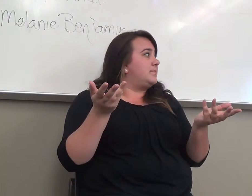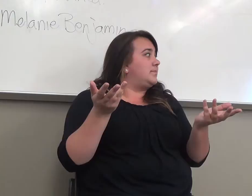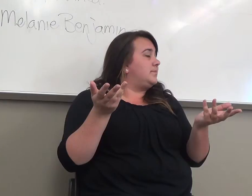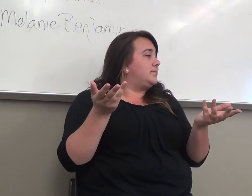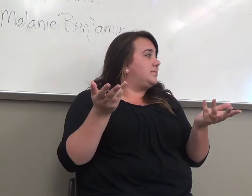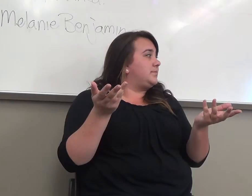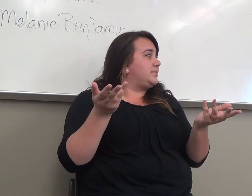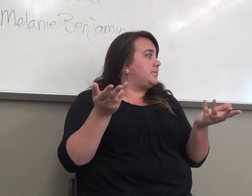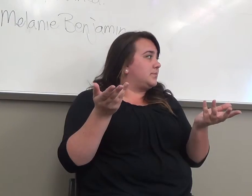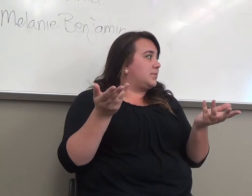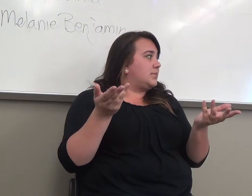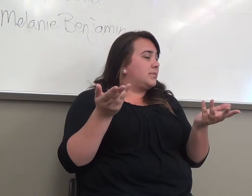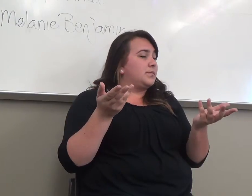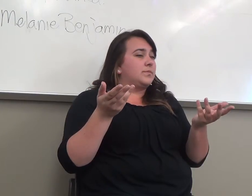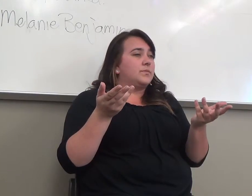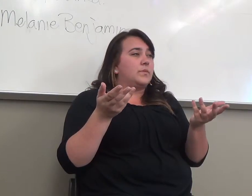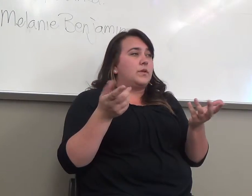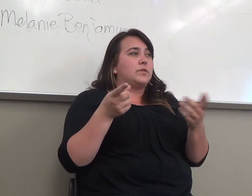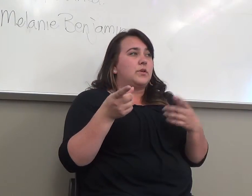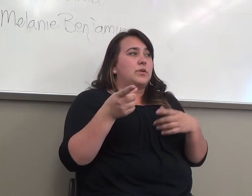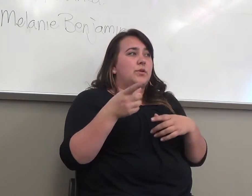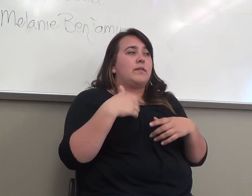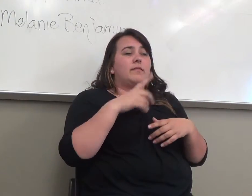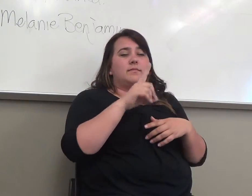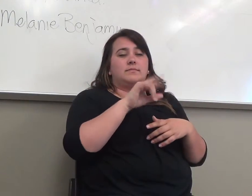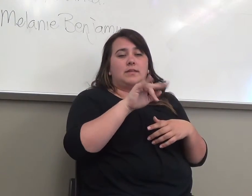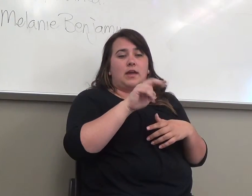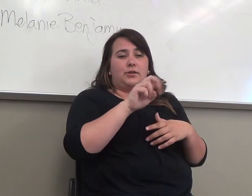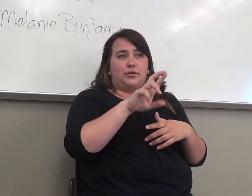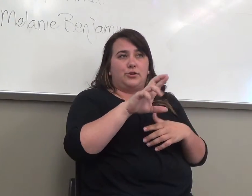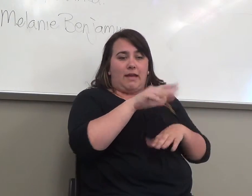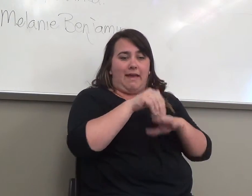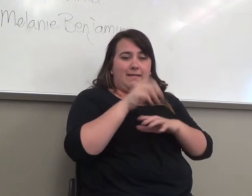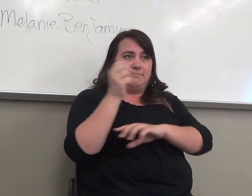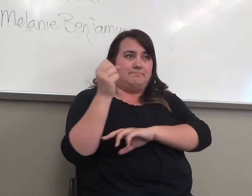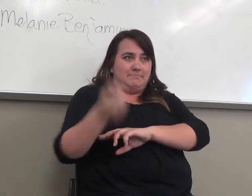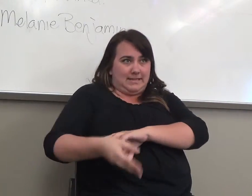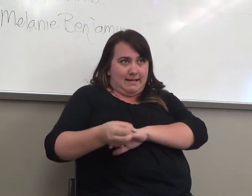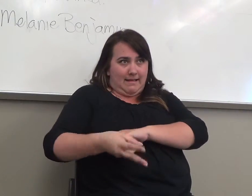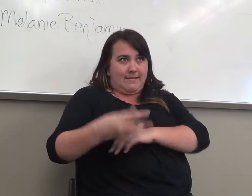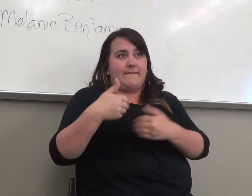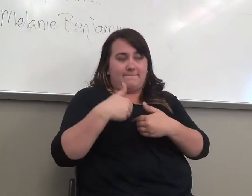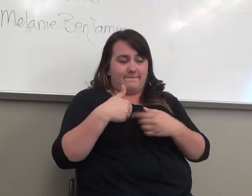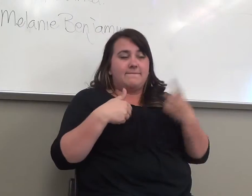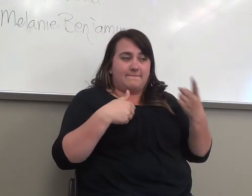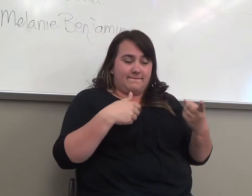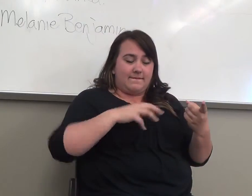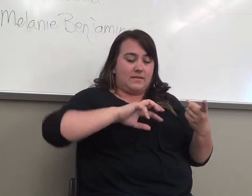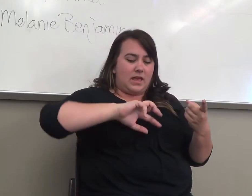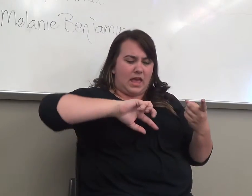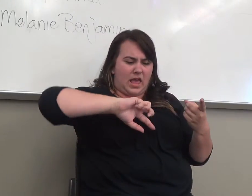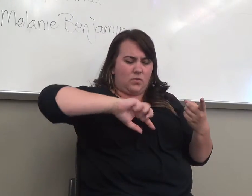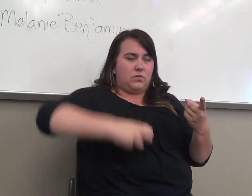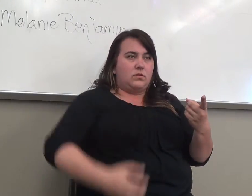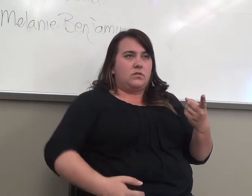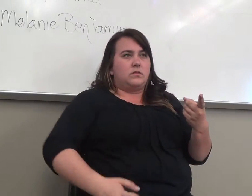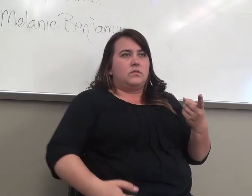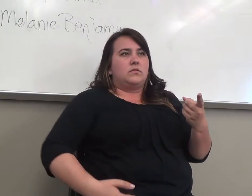so yes, well, you have the diner at midnight. Okay, so remember we went over this, and then attached to that is